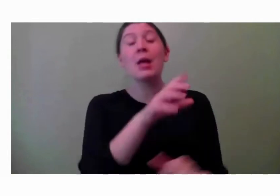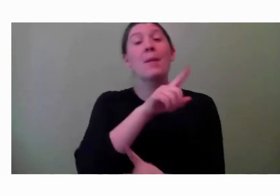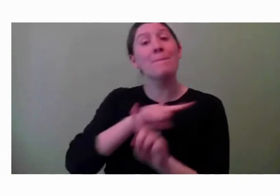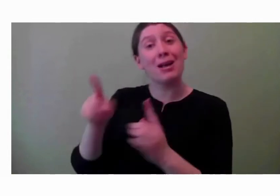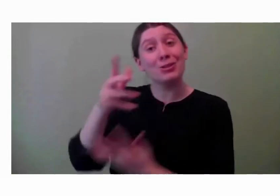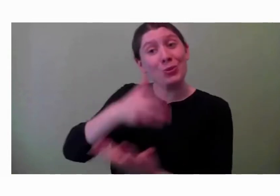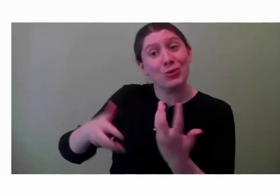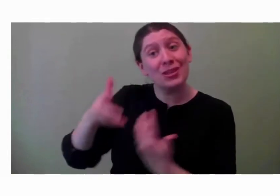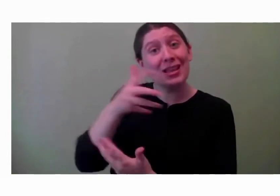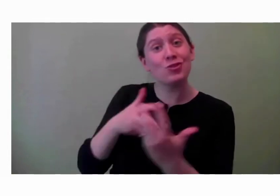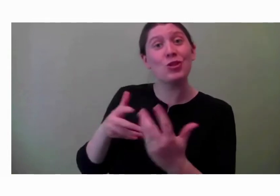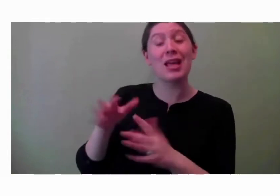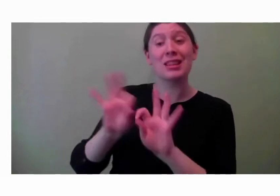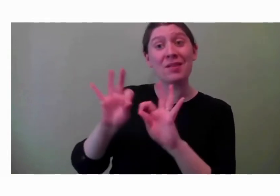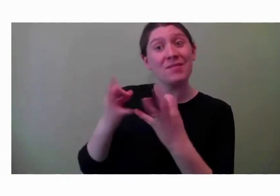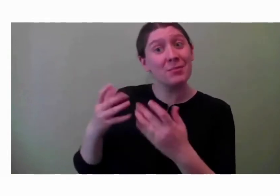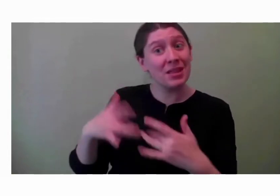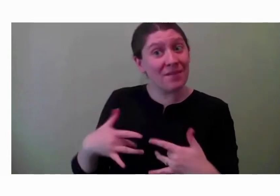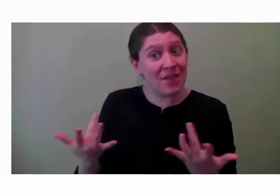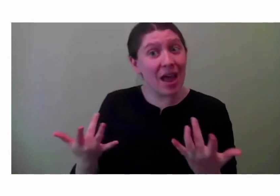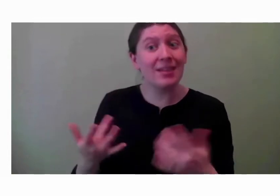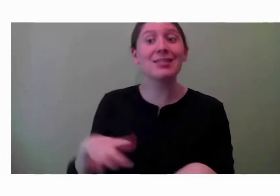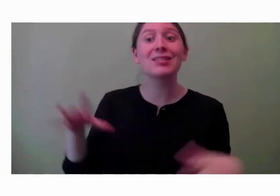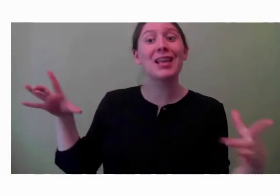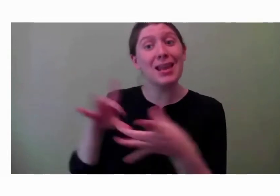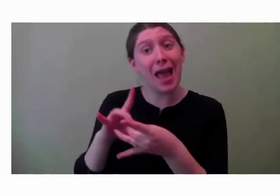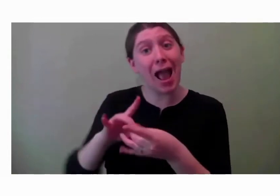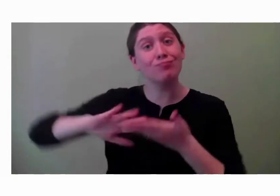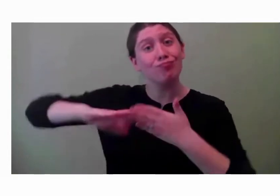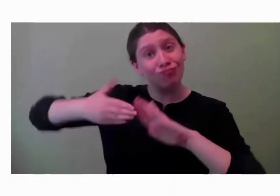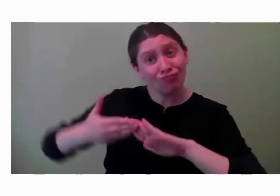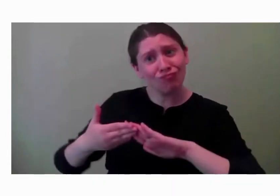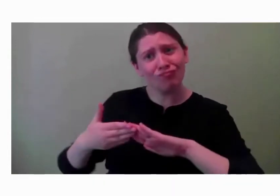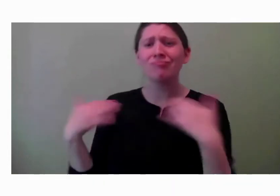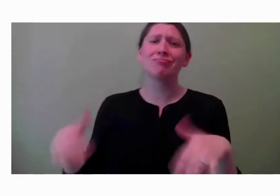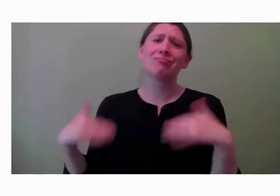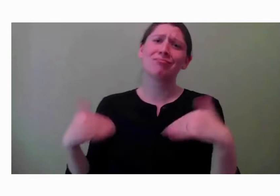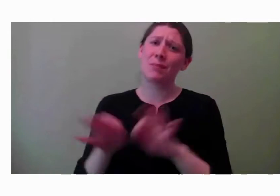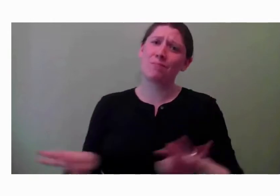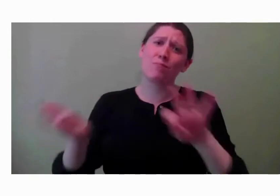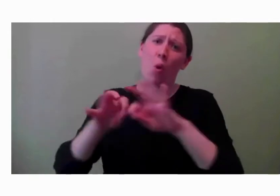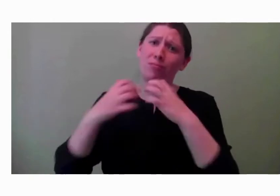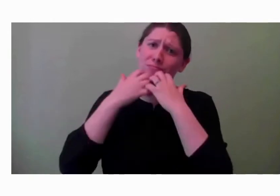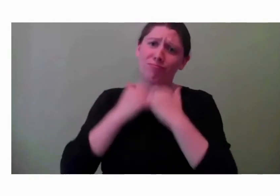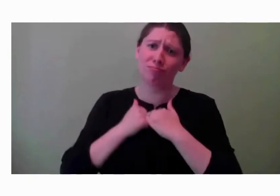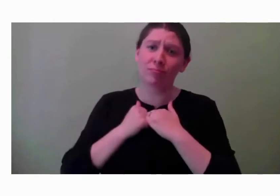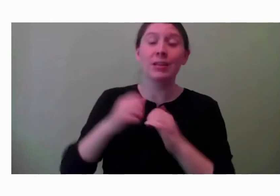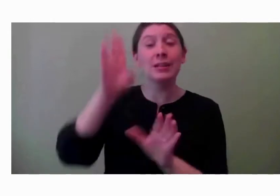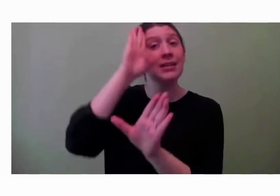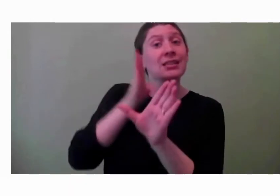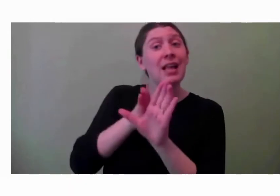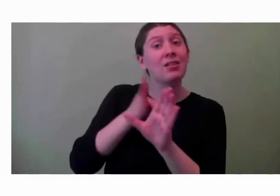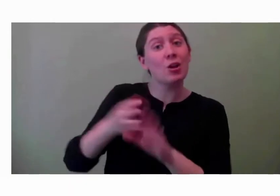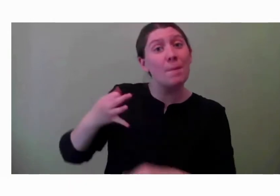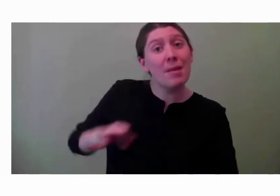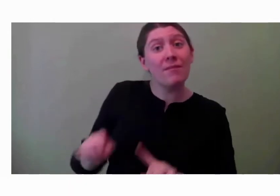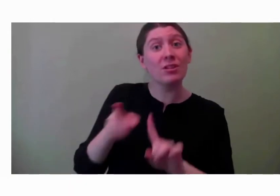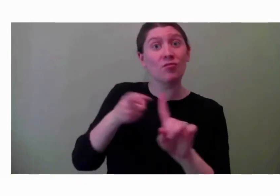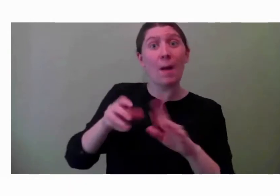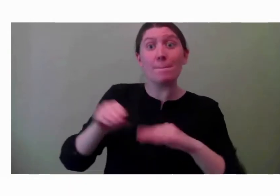events that provides that sense of connection and community is huge. The psychological benefits from the movement, also coupled with the